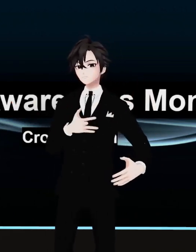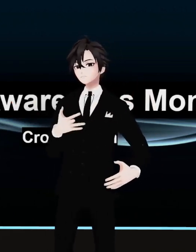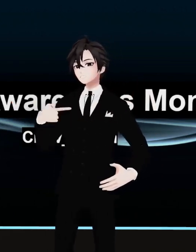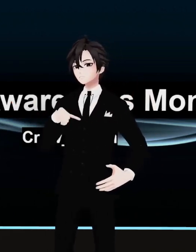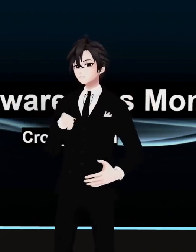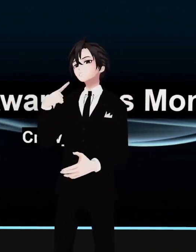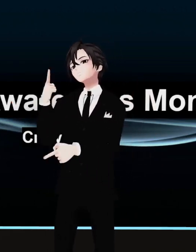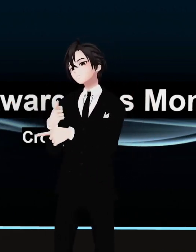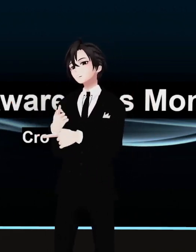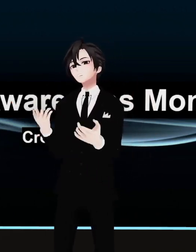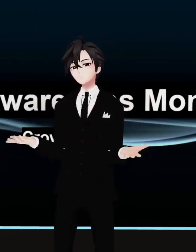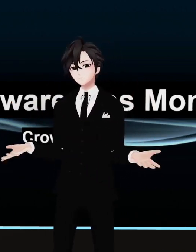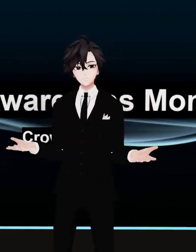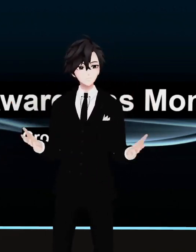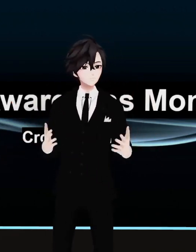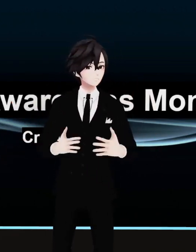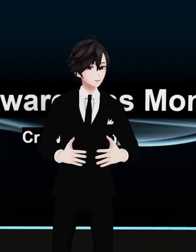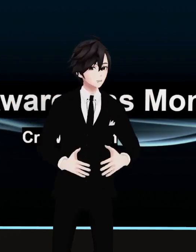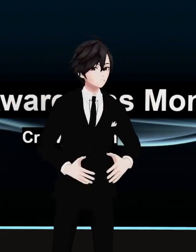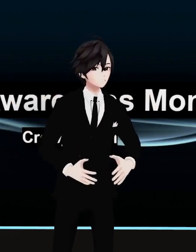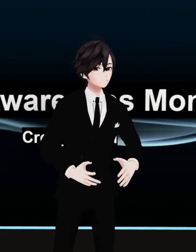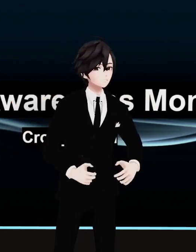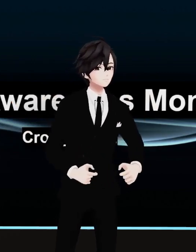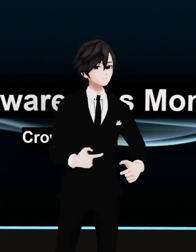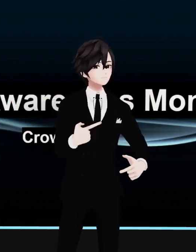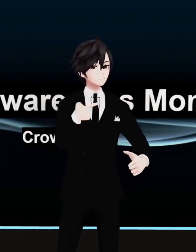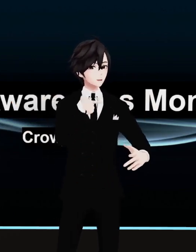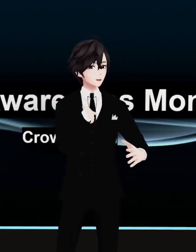We've all experienced those long presentations before, right?